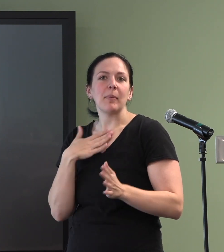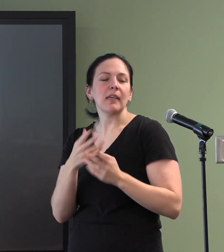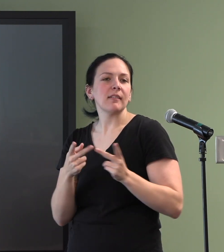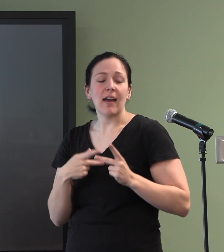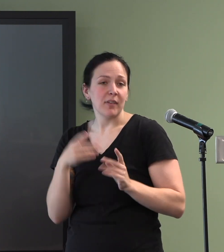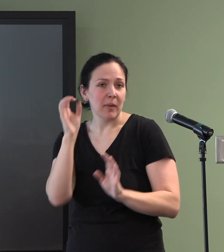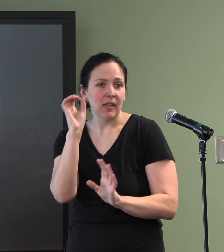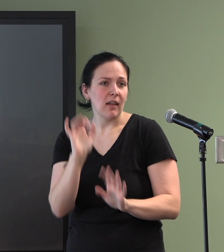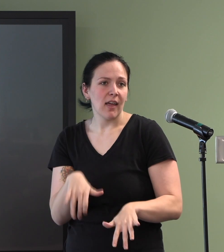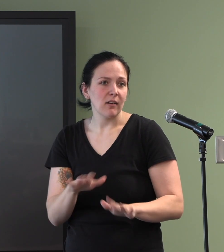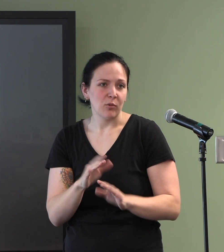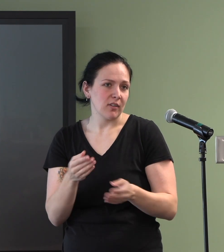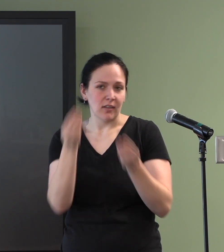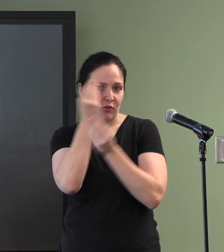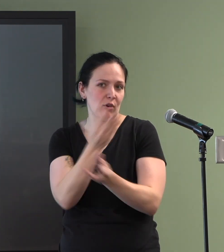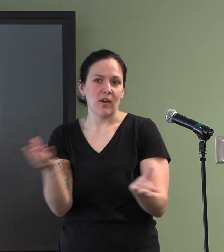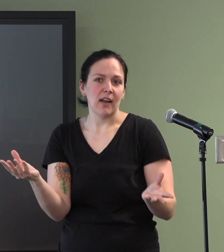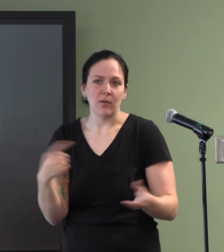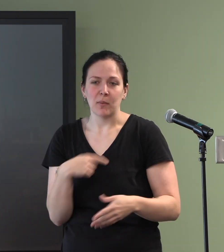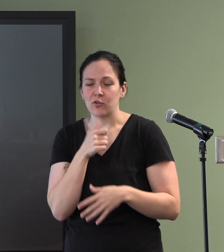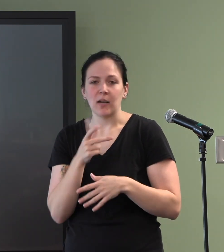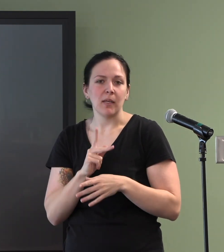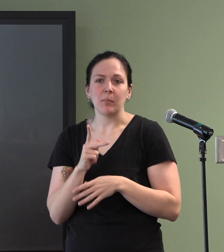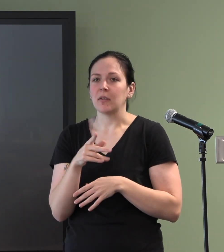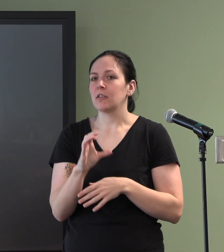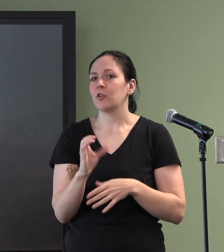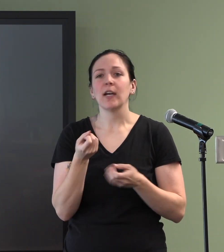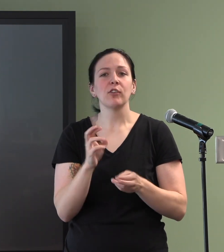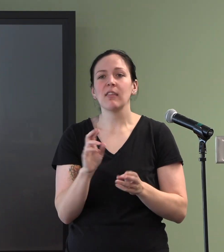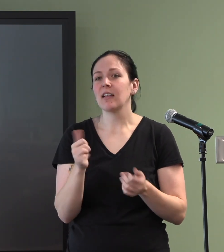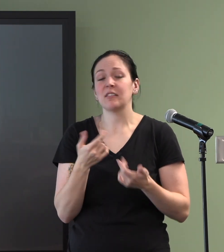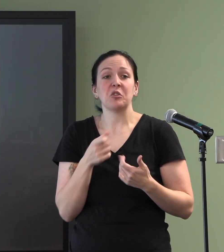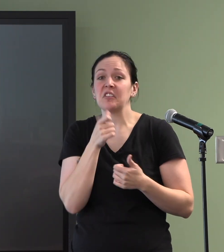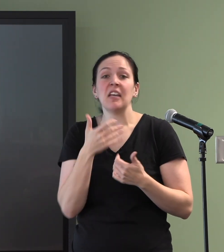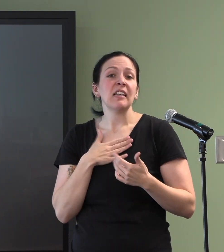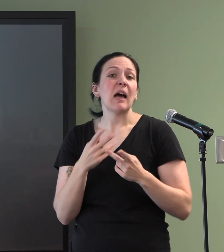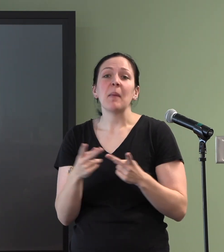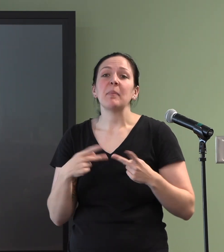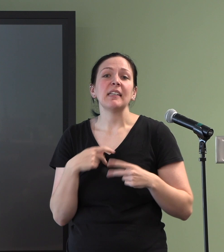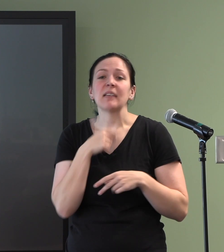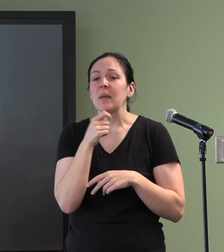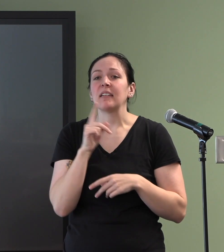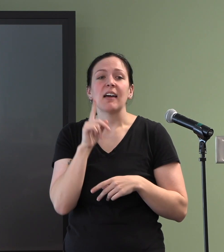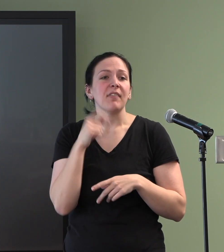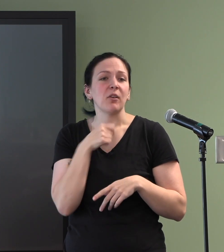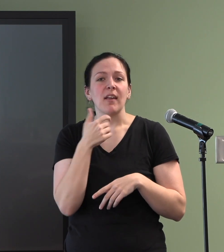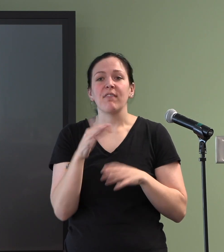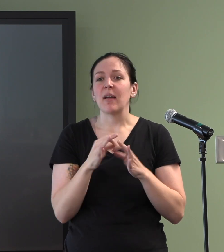place to have an opinion on that. I'm just going to let you know right now, and I'm not trying to be politically correct or anything. It's just not my place. I'm not deaf. I don't have family